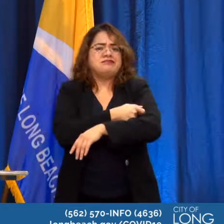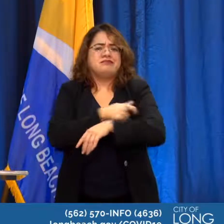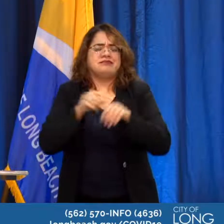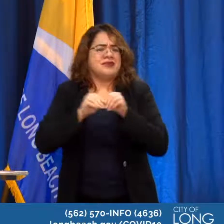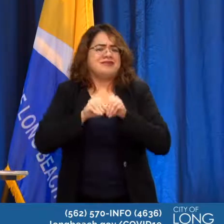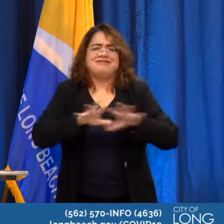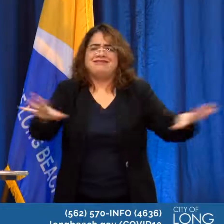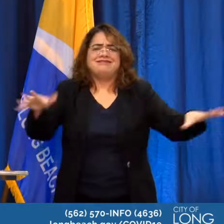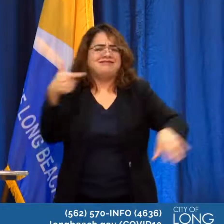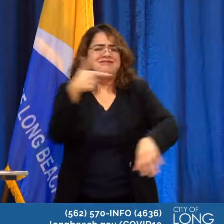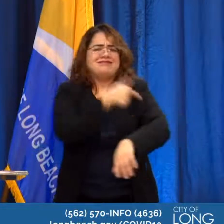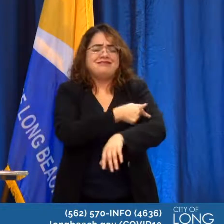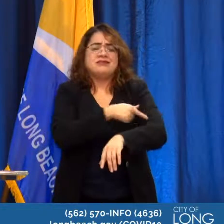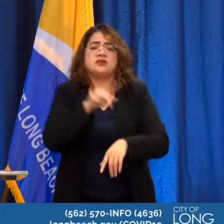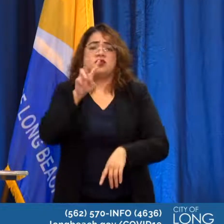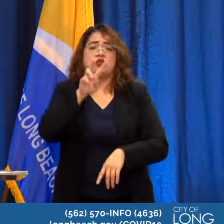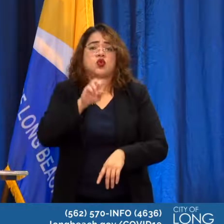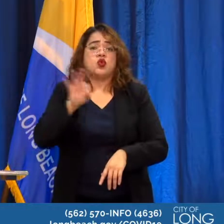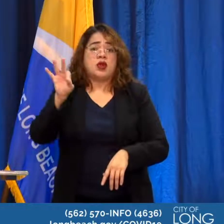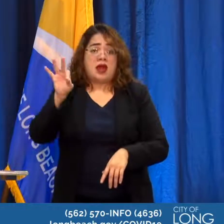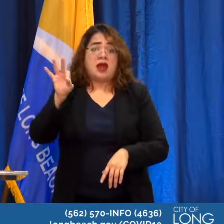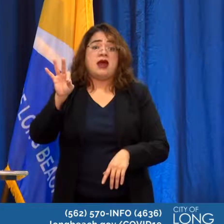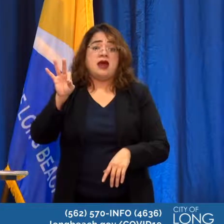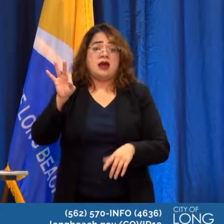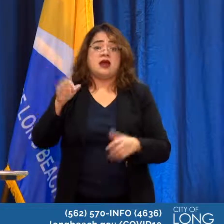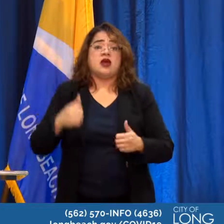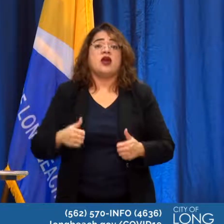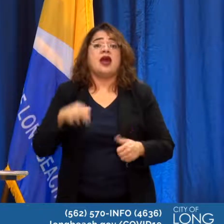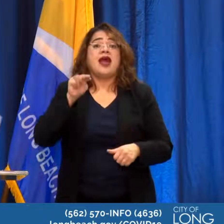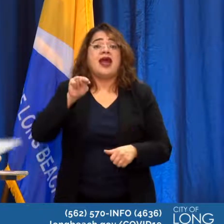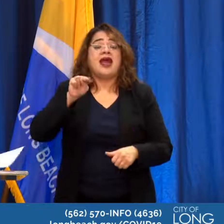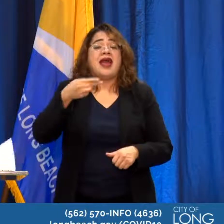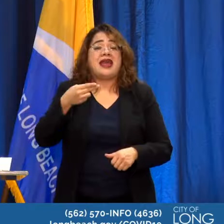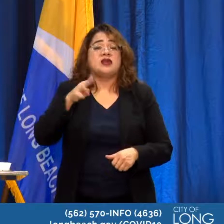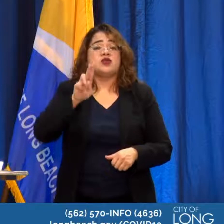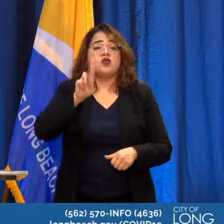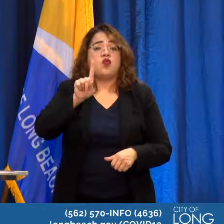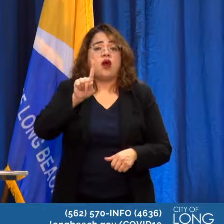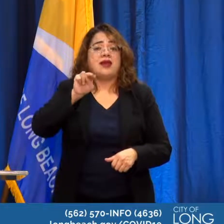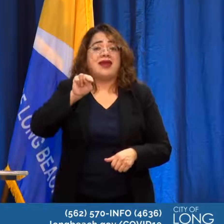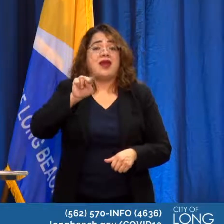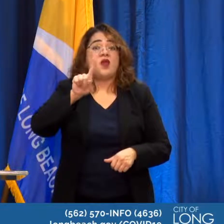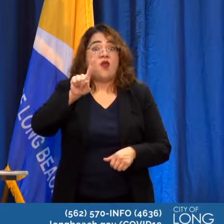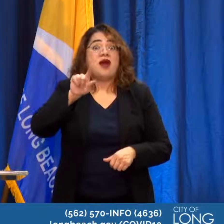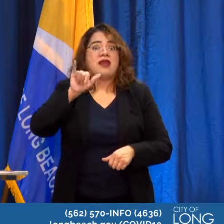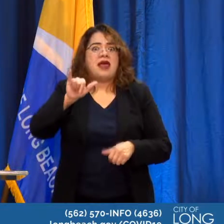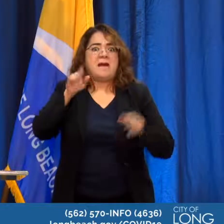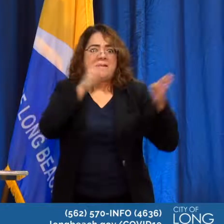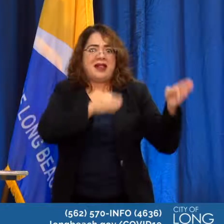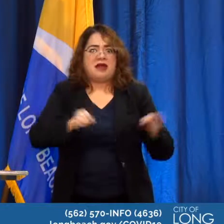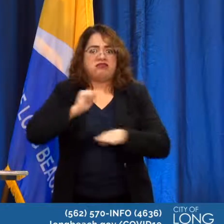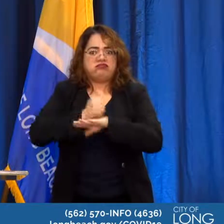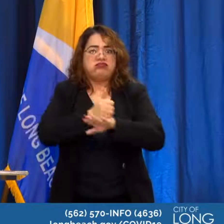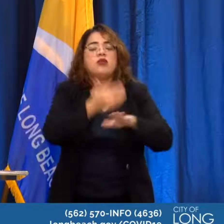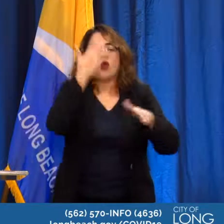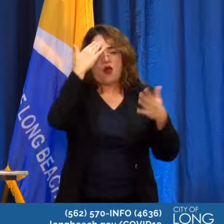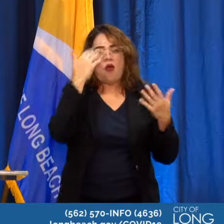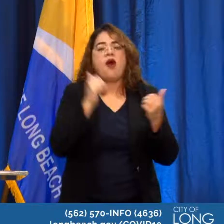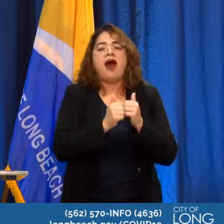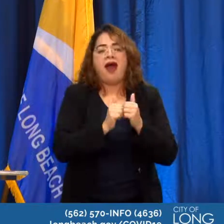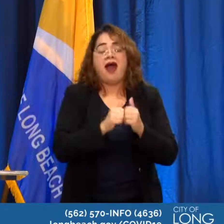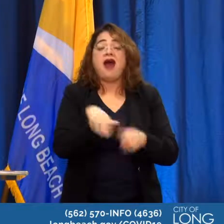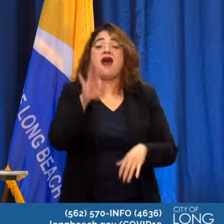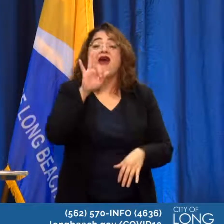city residents in 2009 in response to H1N1. We also use our flu vaccine sites. So every time that